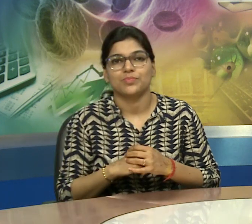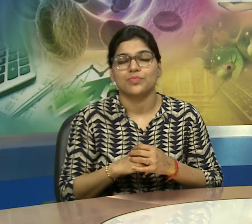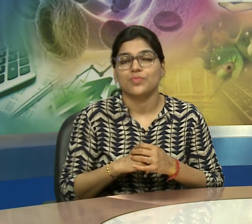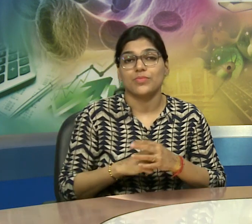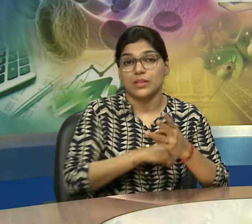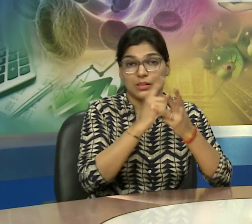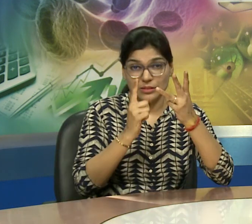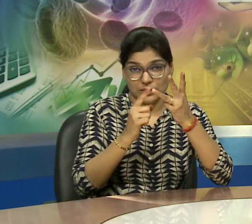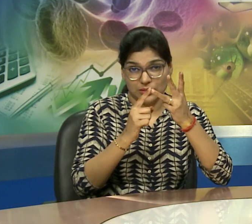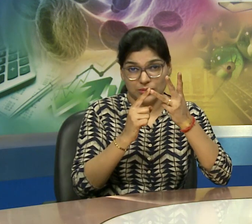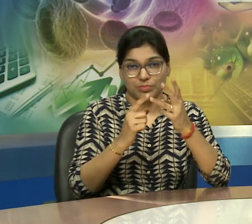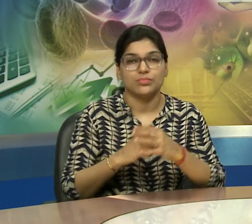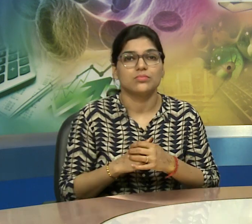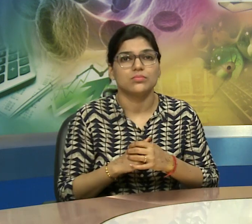like, red or blue?